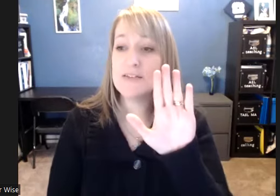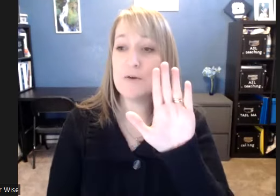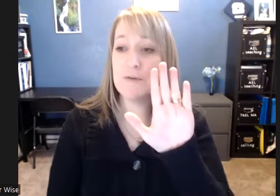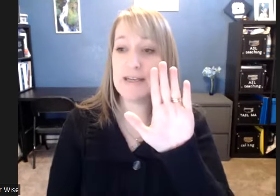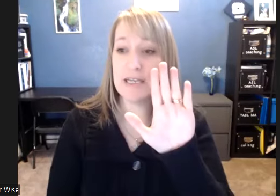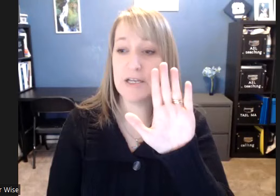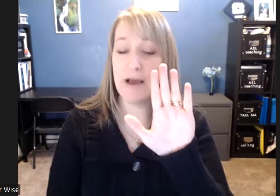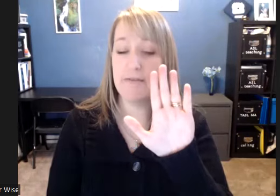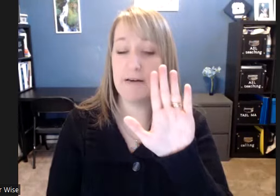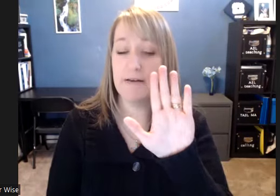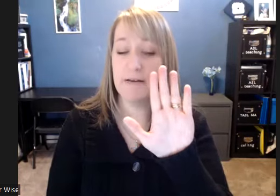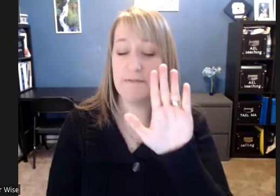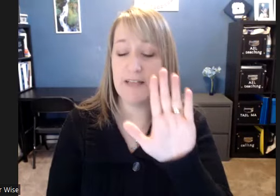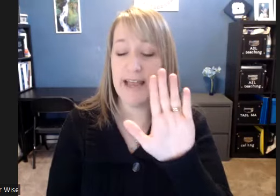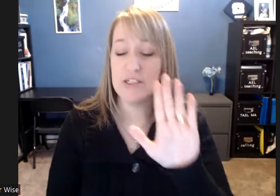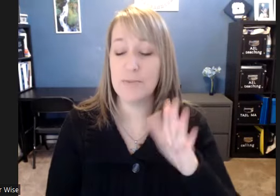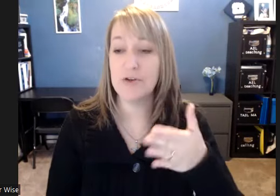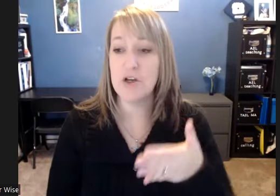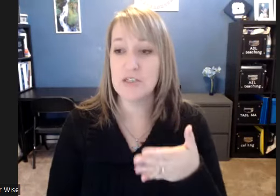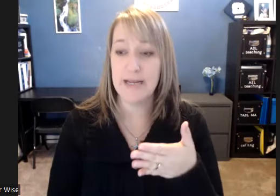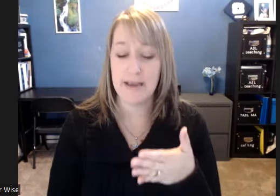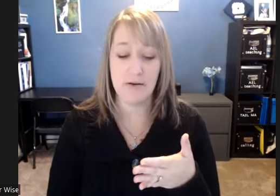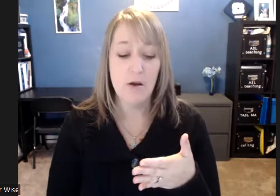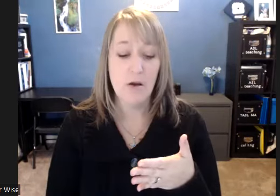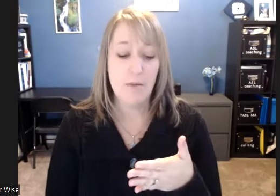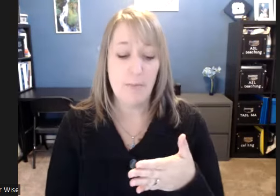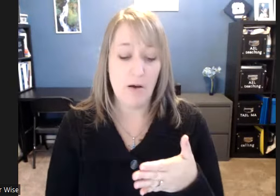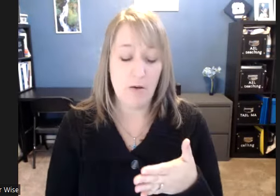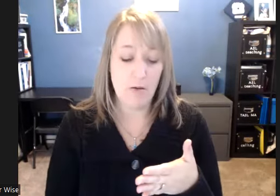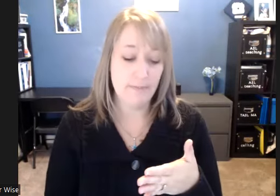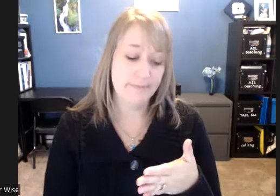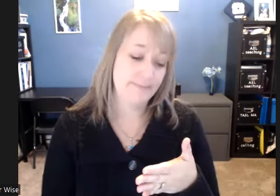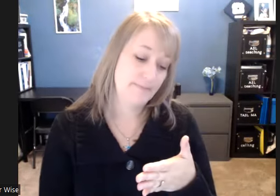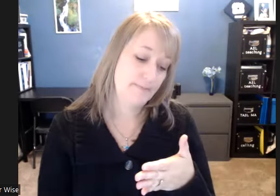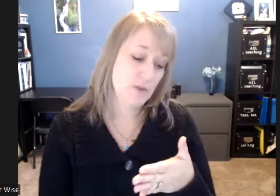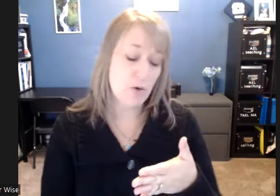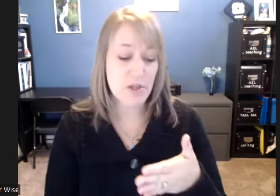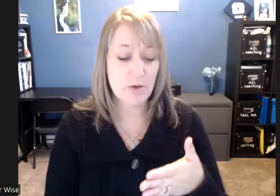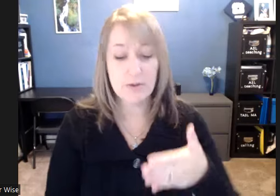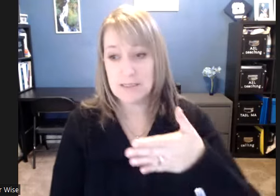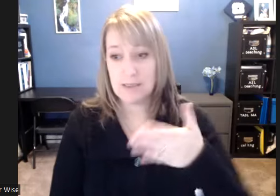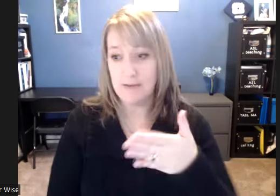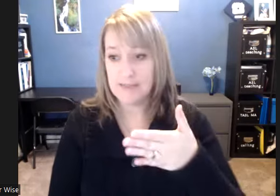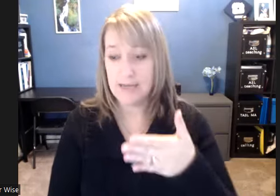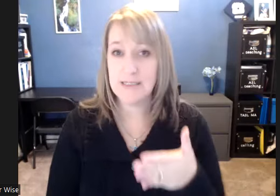So for that sign, you have a flat hand shape on your non-dominant hand, palm toward you. It's kind of sideways